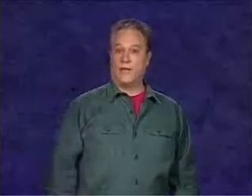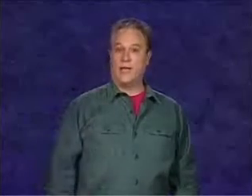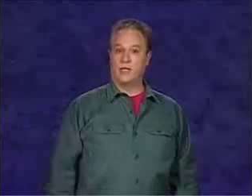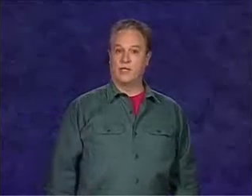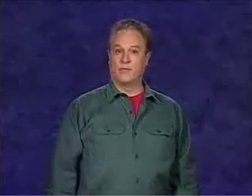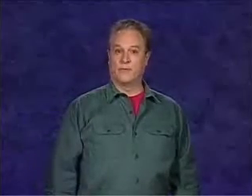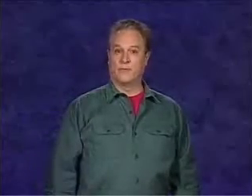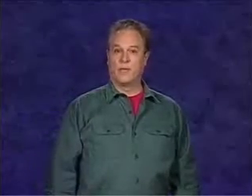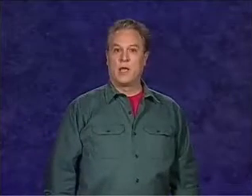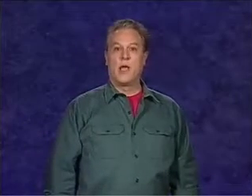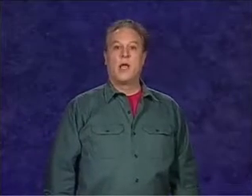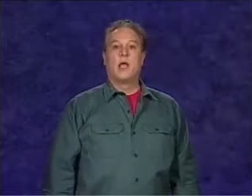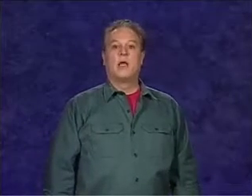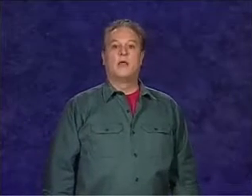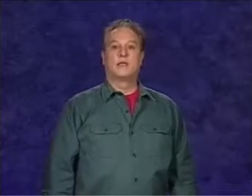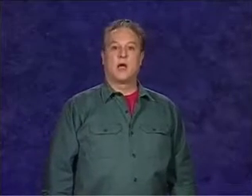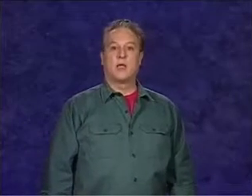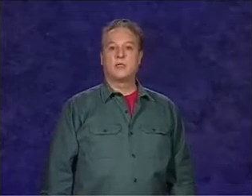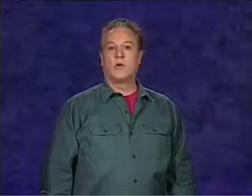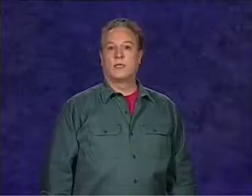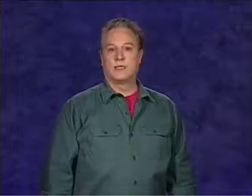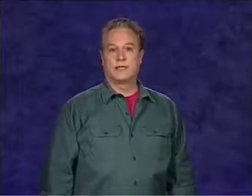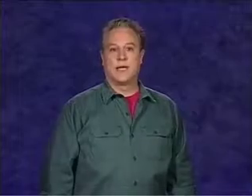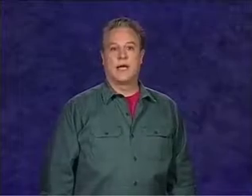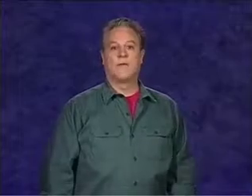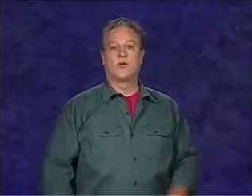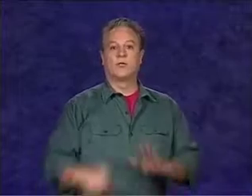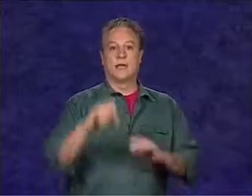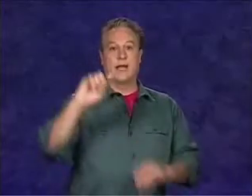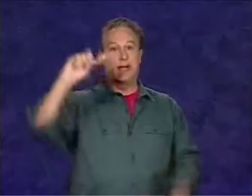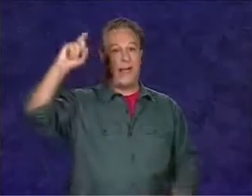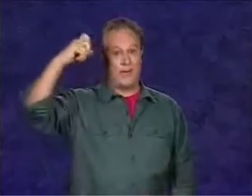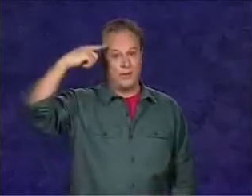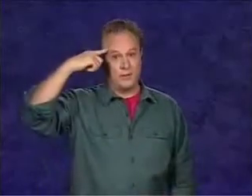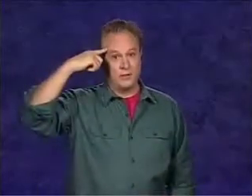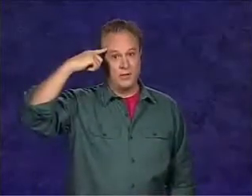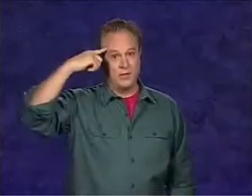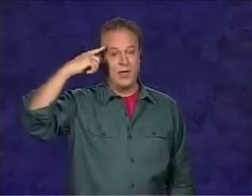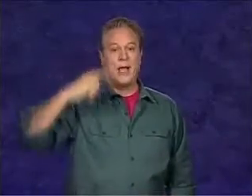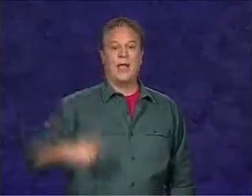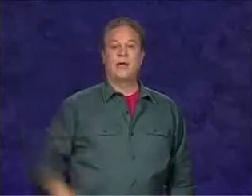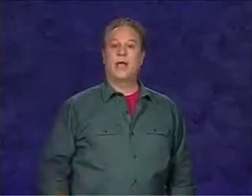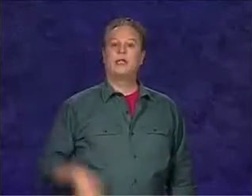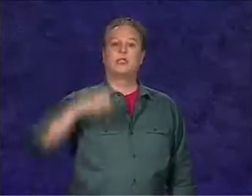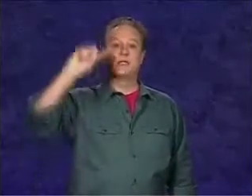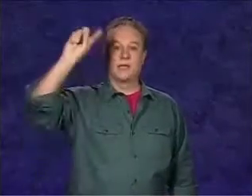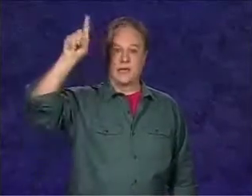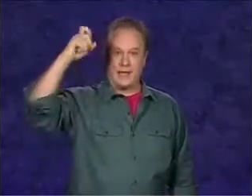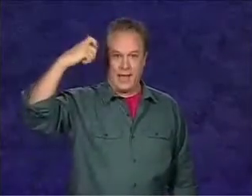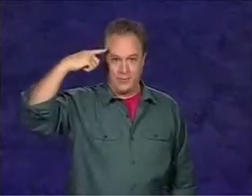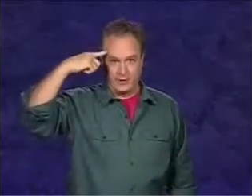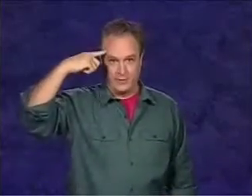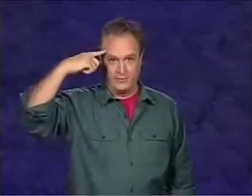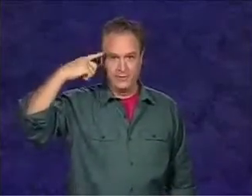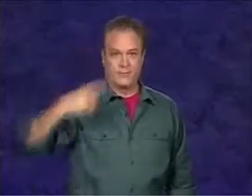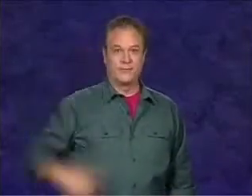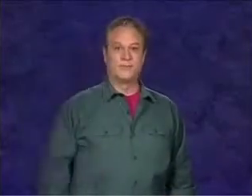the nation. This also is the sign for state capital and nation's capital.